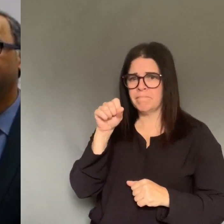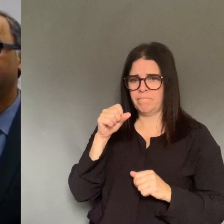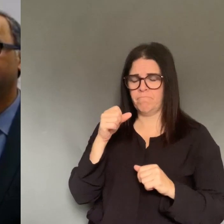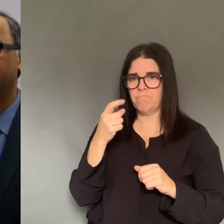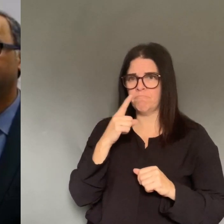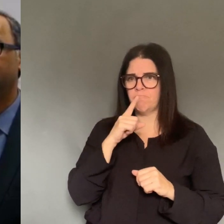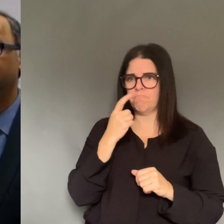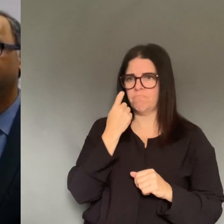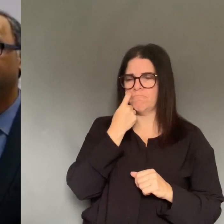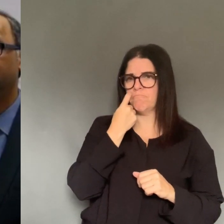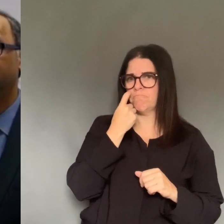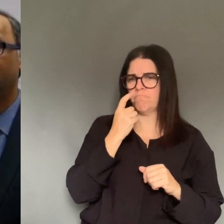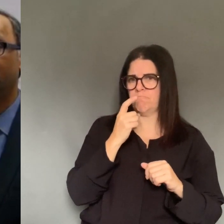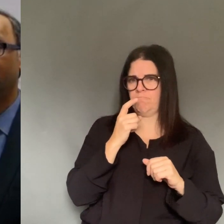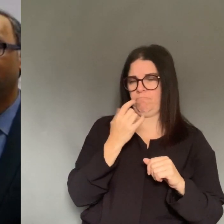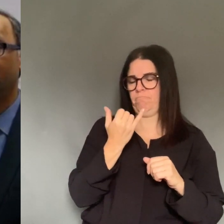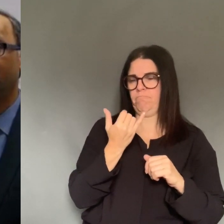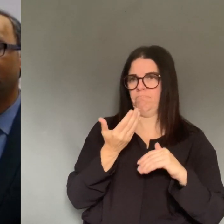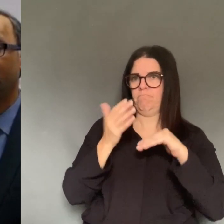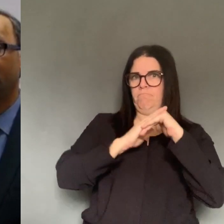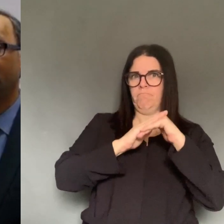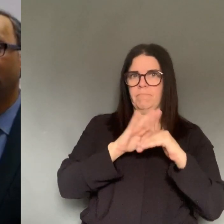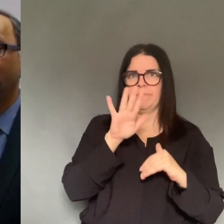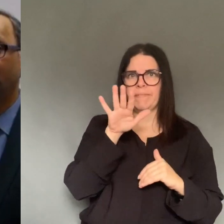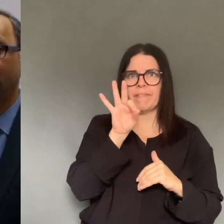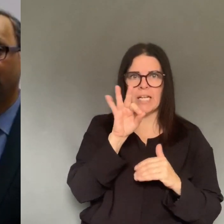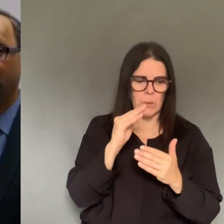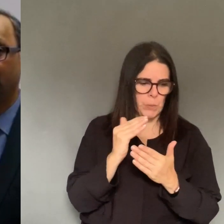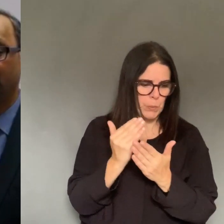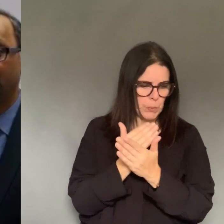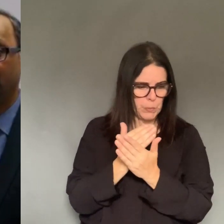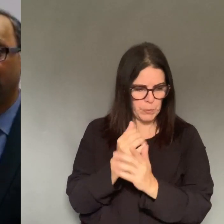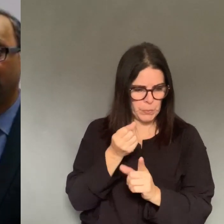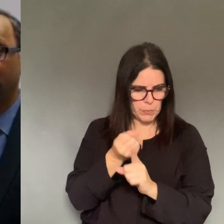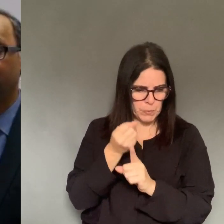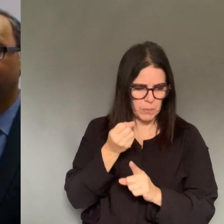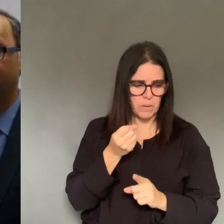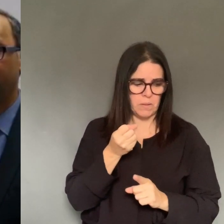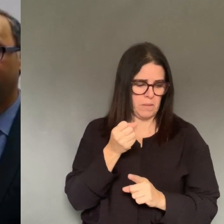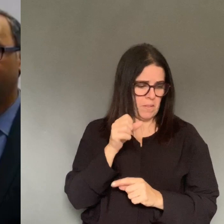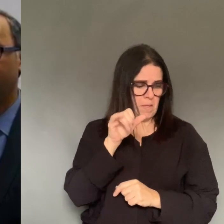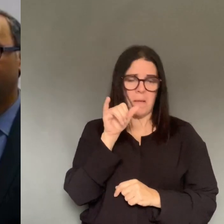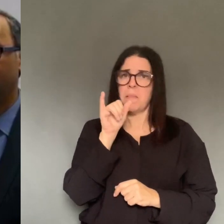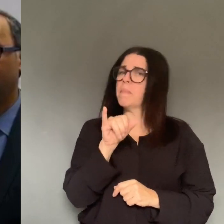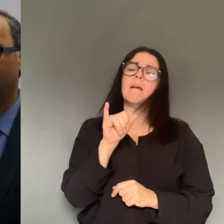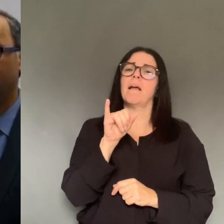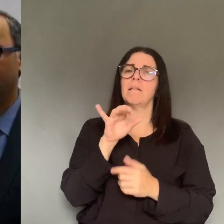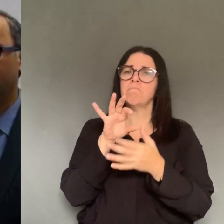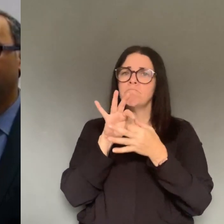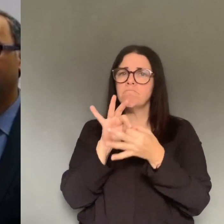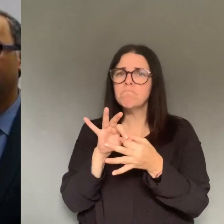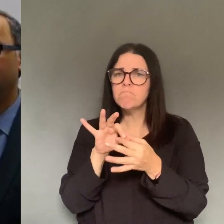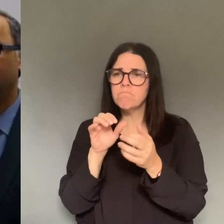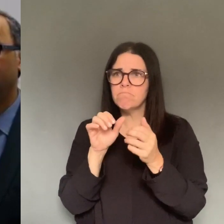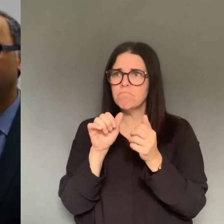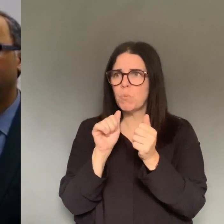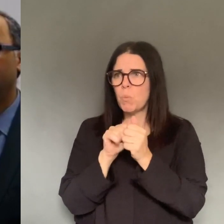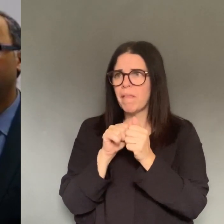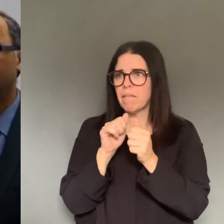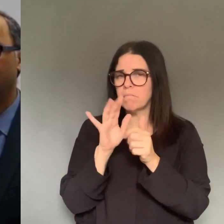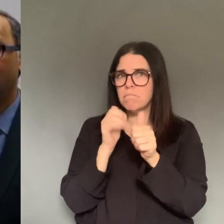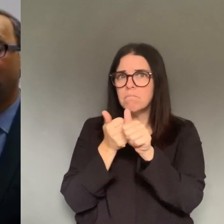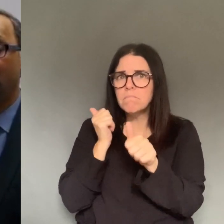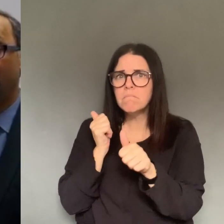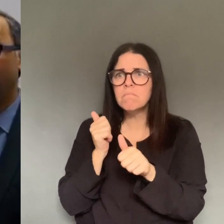you did yesterday, as more targeted testing in long-term care homes and a backlog in lab results, or is this something